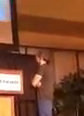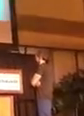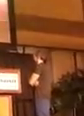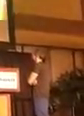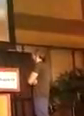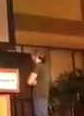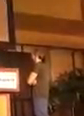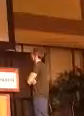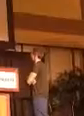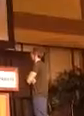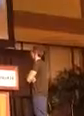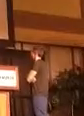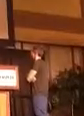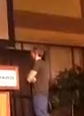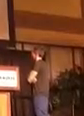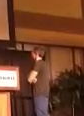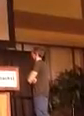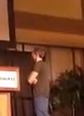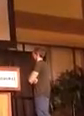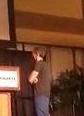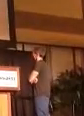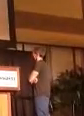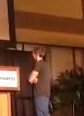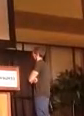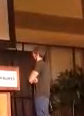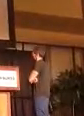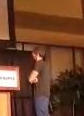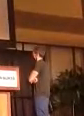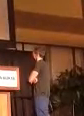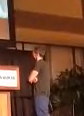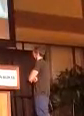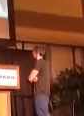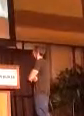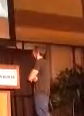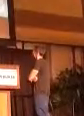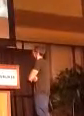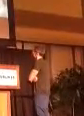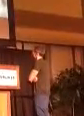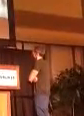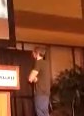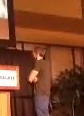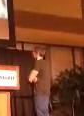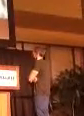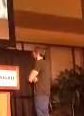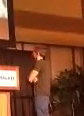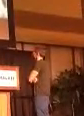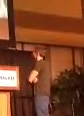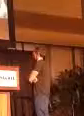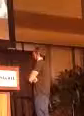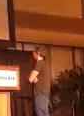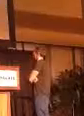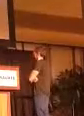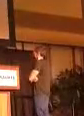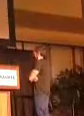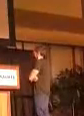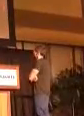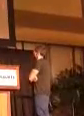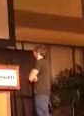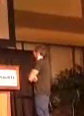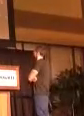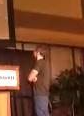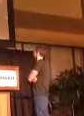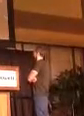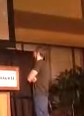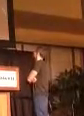to breathe, 'cause nothing seems to change. Oh no, no,